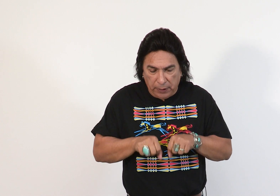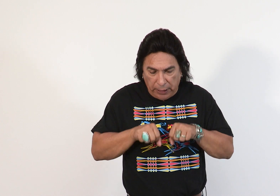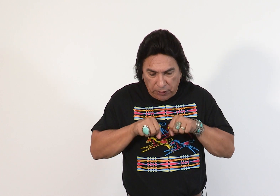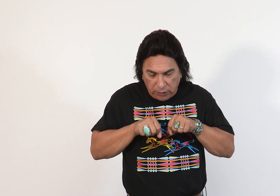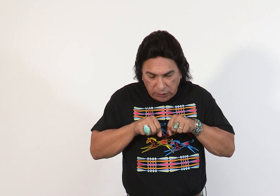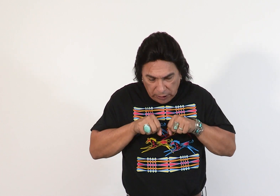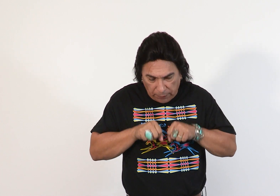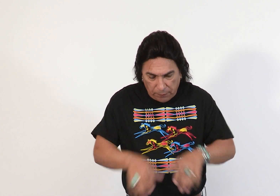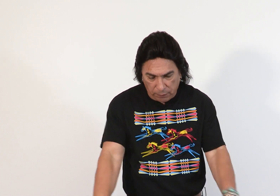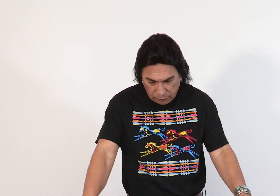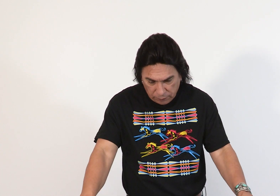And you're just like